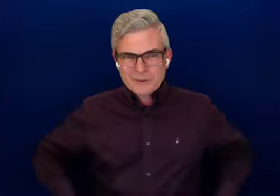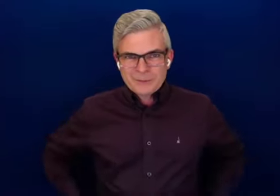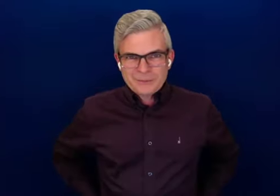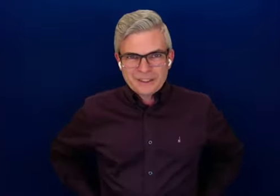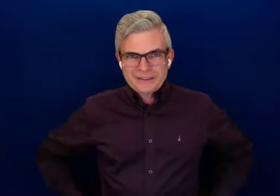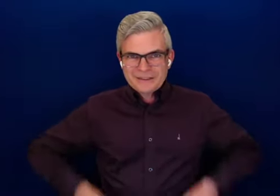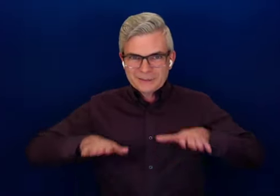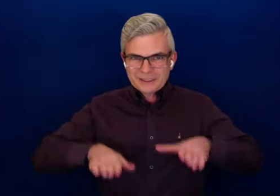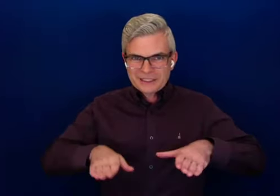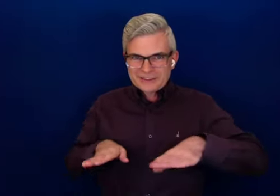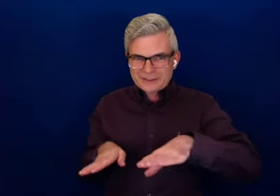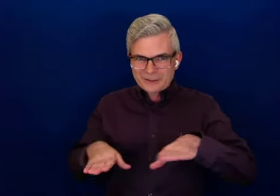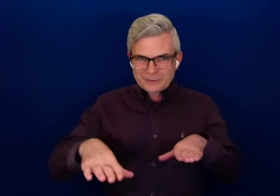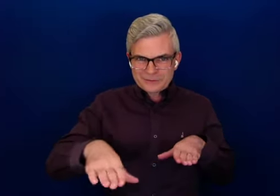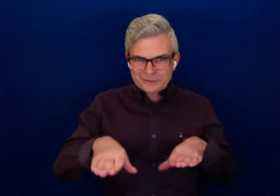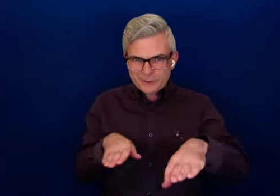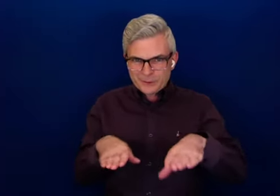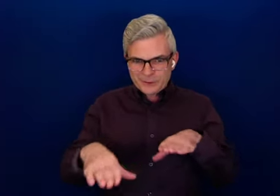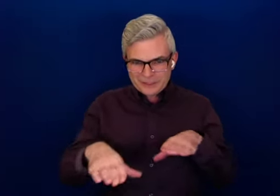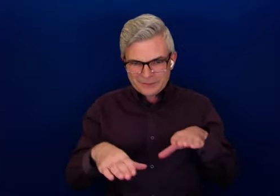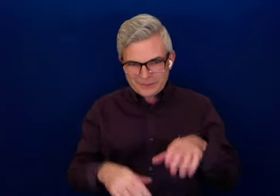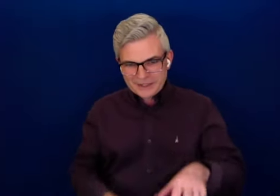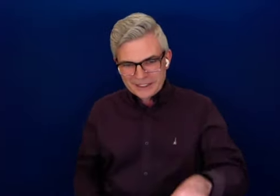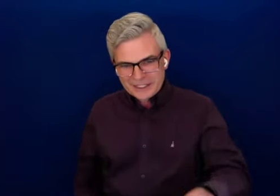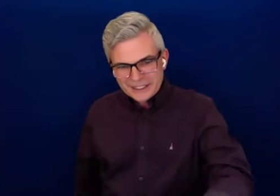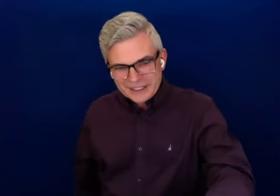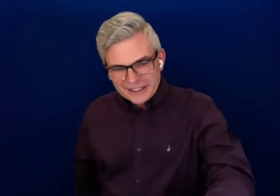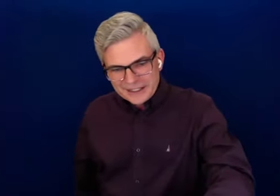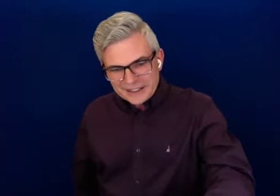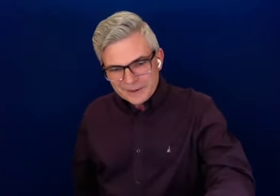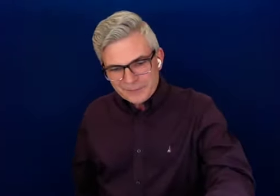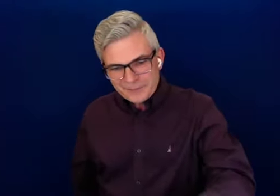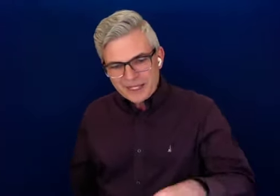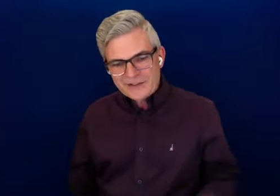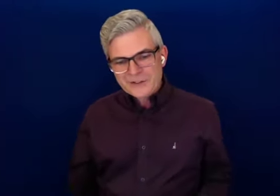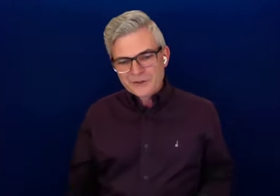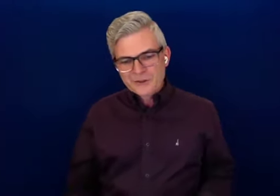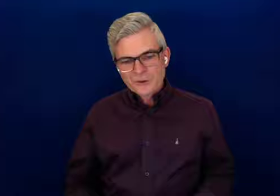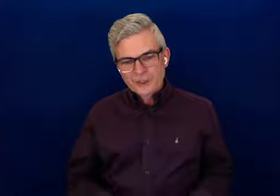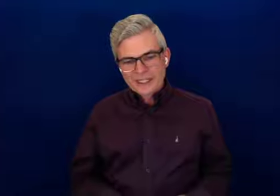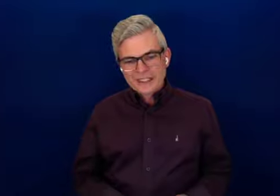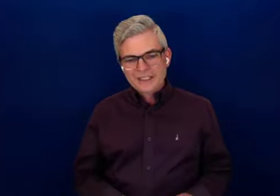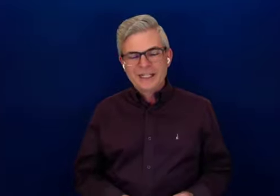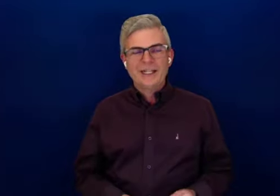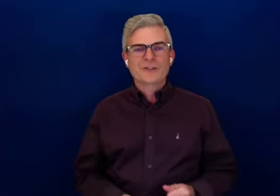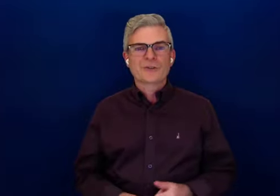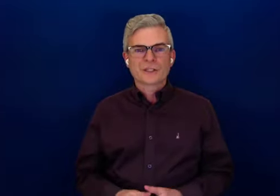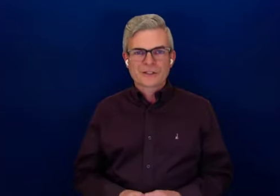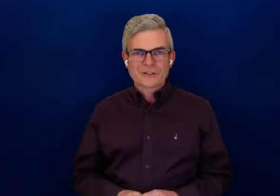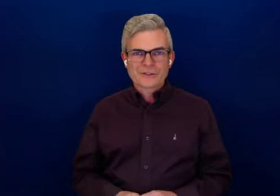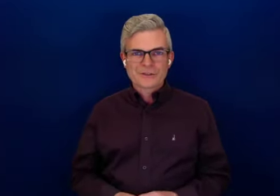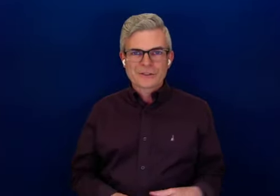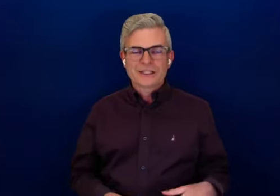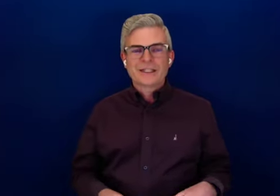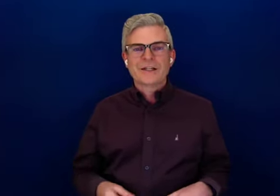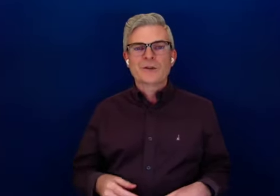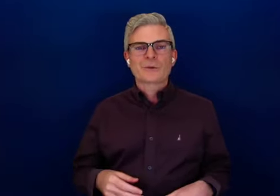your butt in place. Don't move your butt. Pace your story and engage your listeners. In other